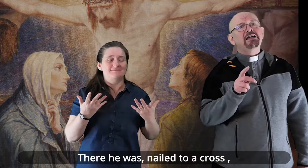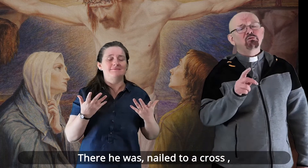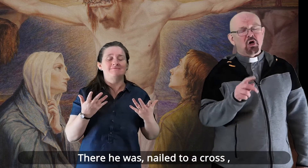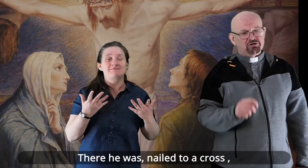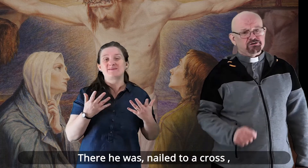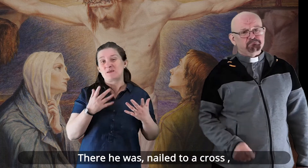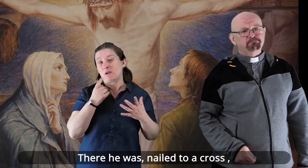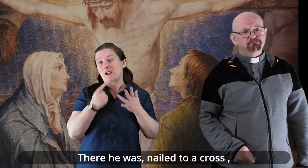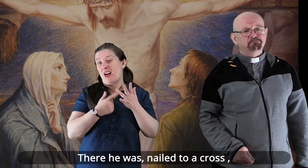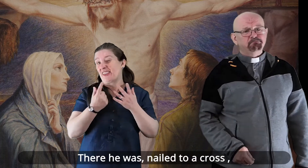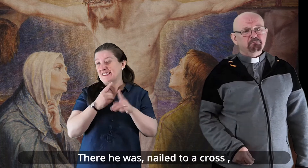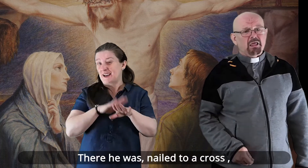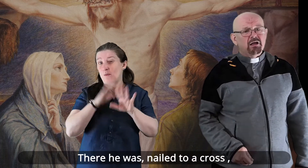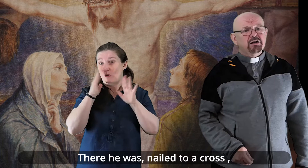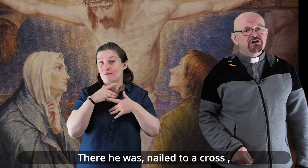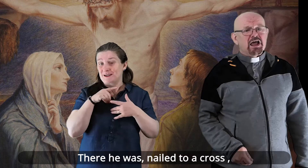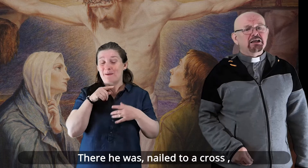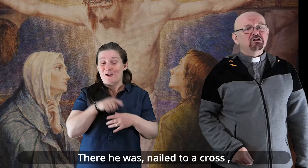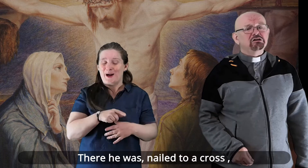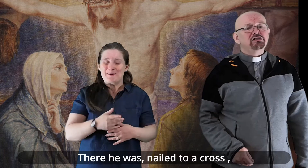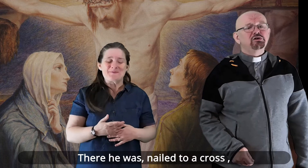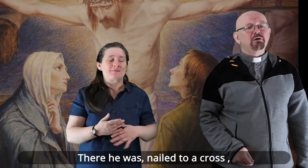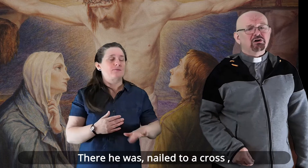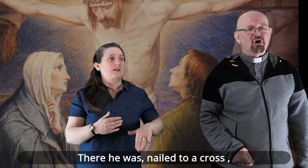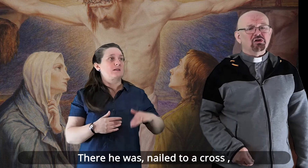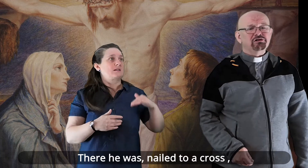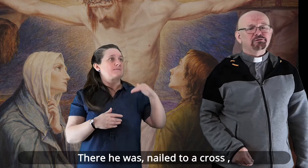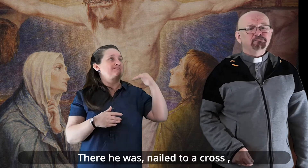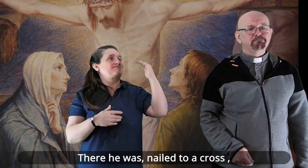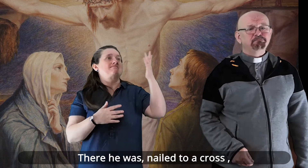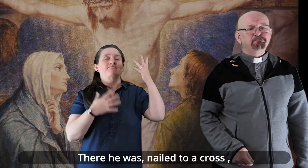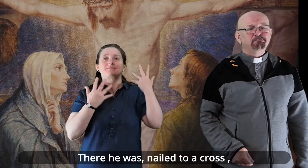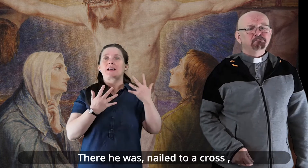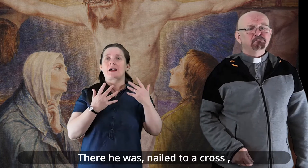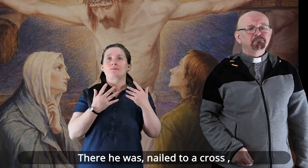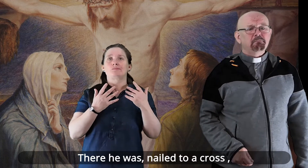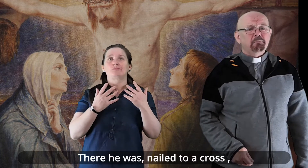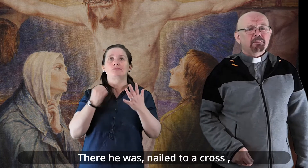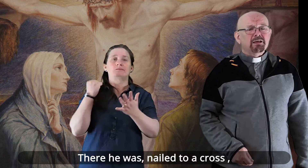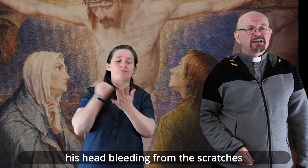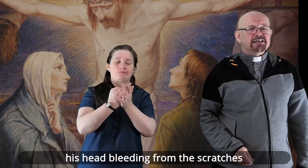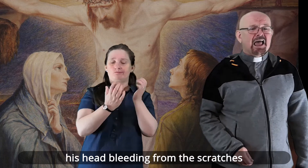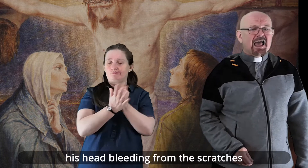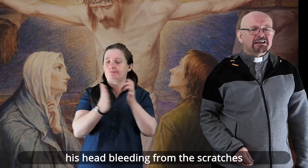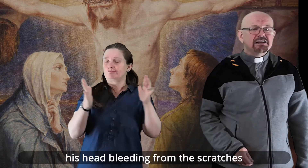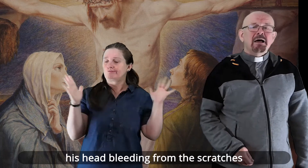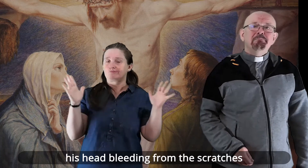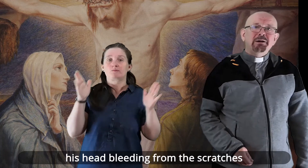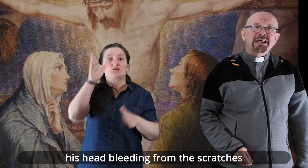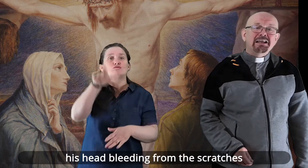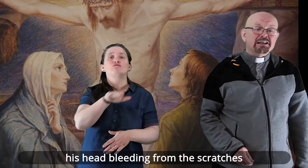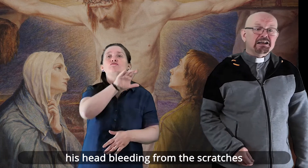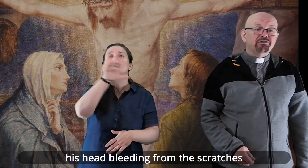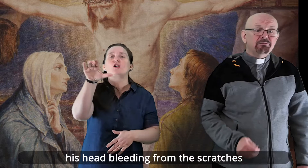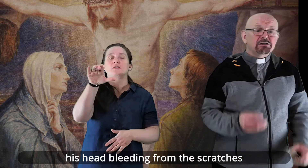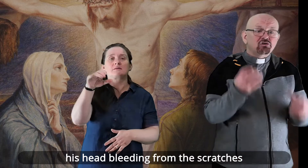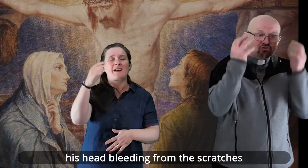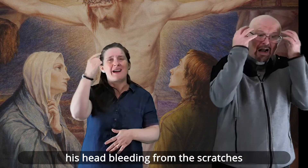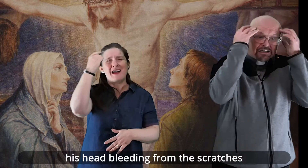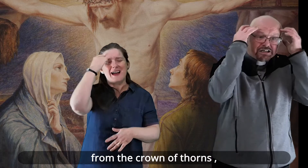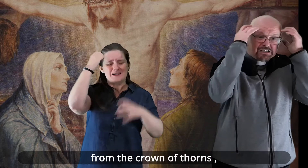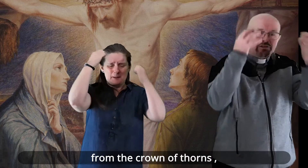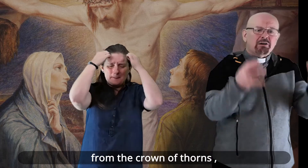There he was, nailed to a cross, his head bleeding from